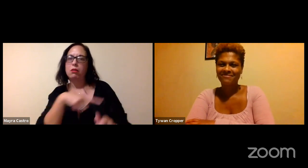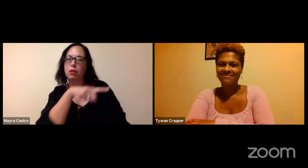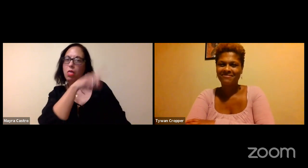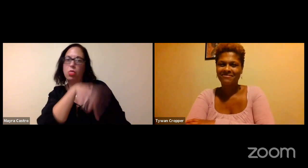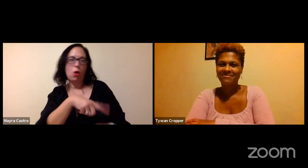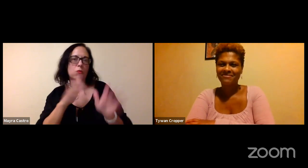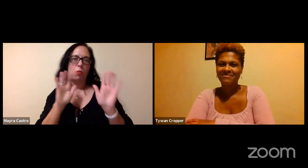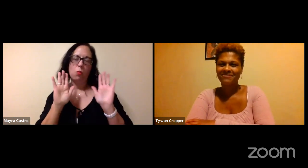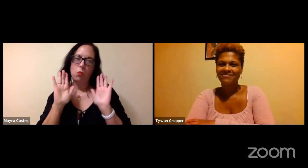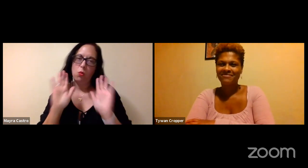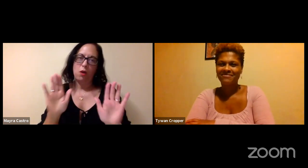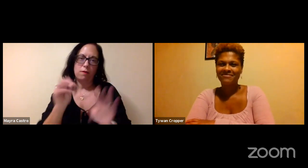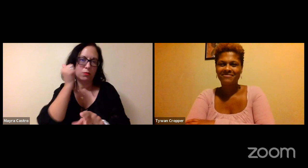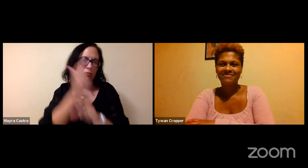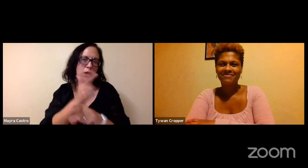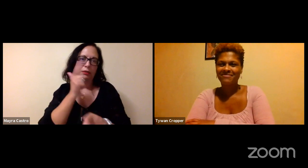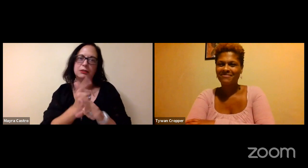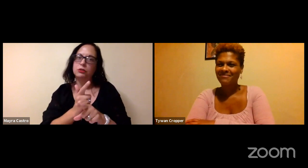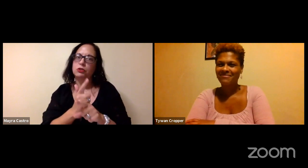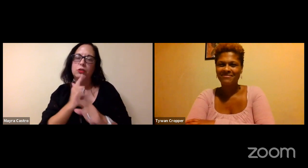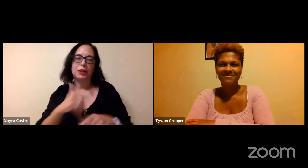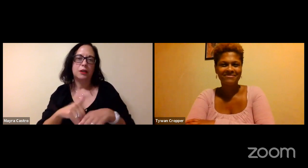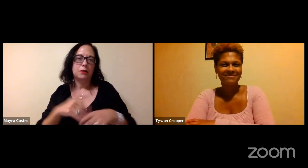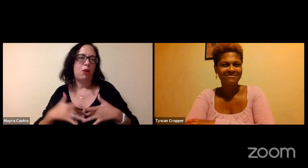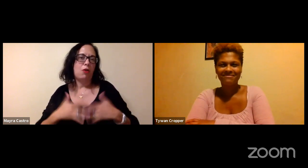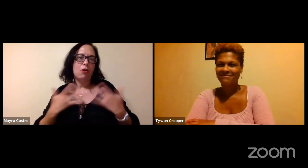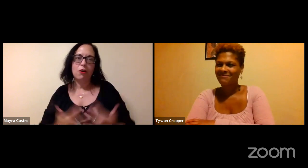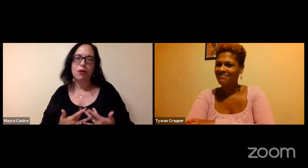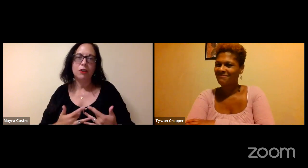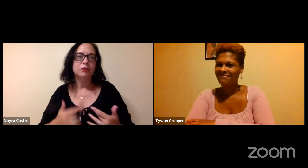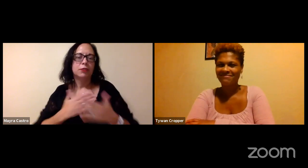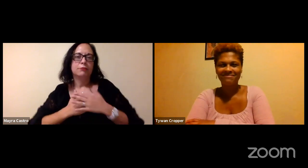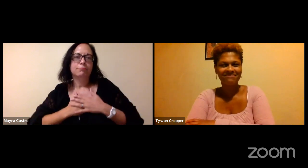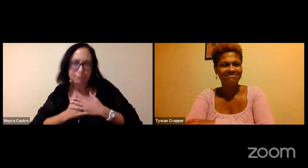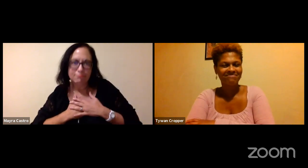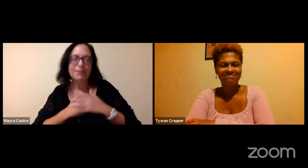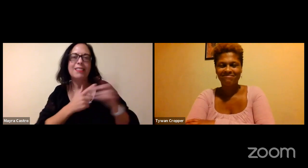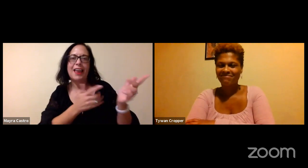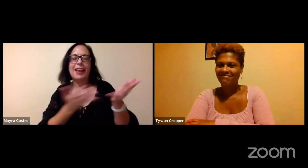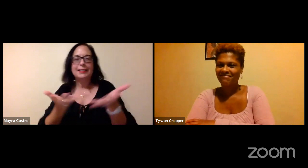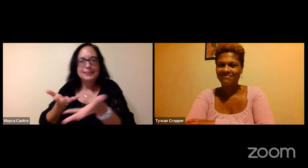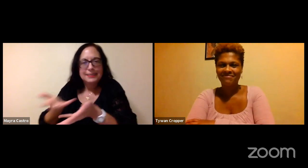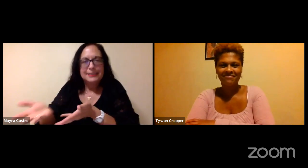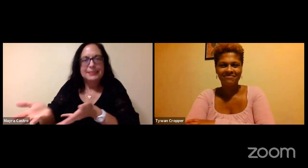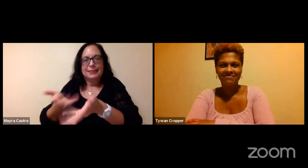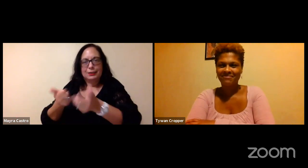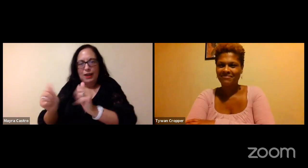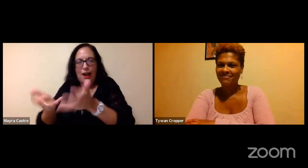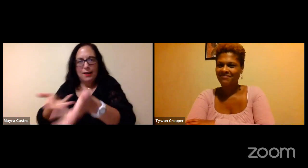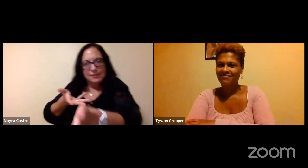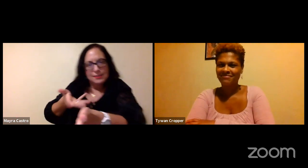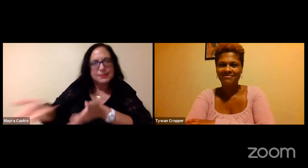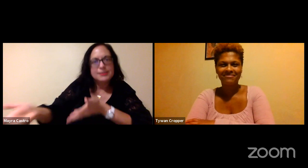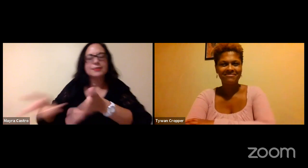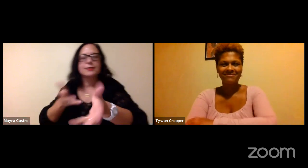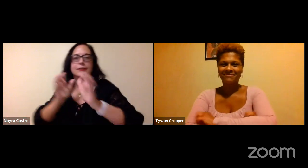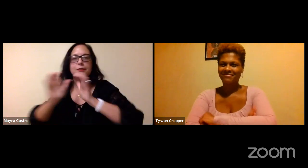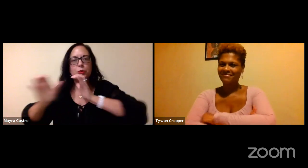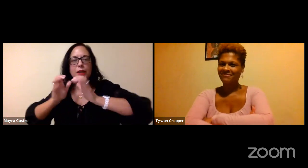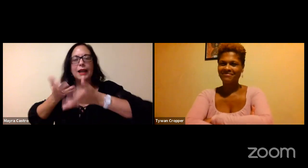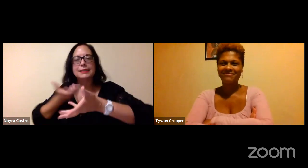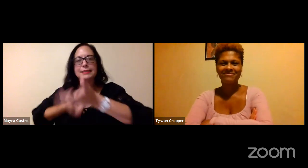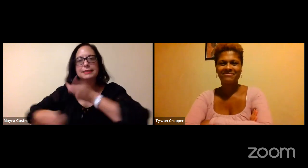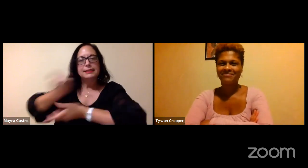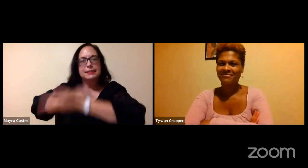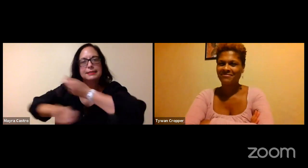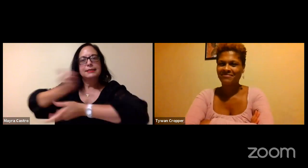to my brothers and sisters as role models also. They were awesome to me. They have huge hearts. They were very kind.